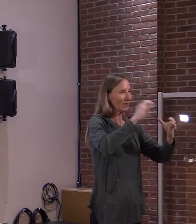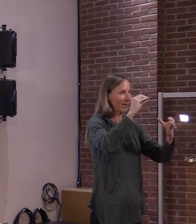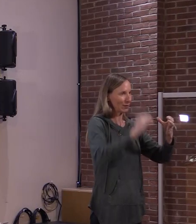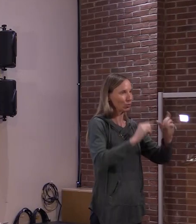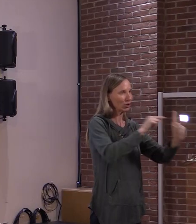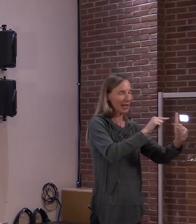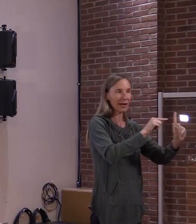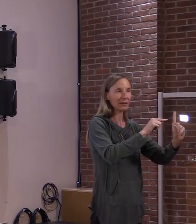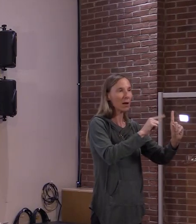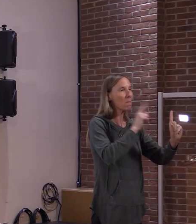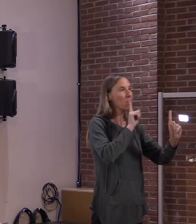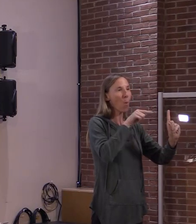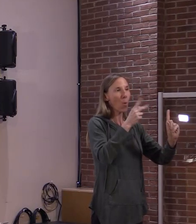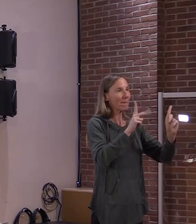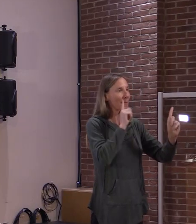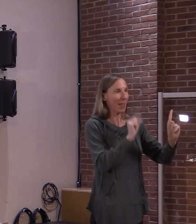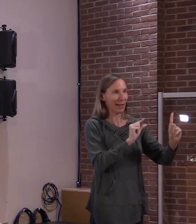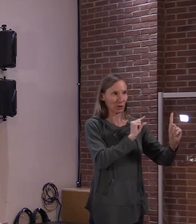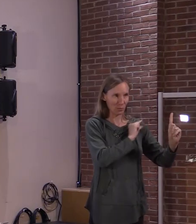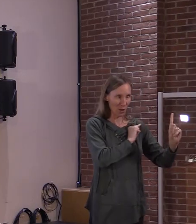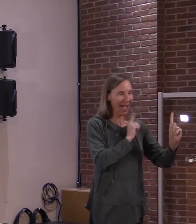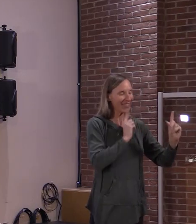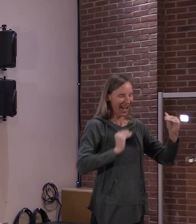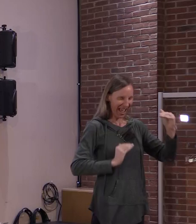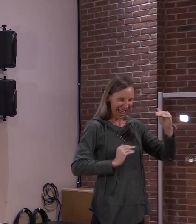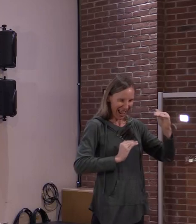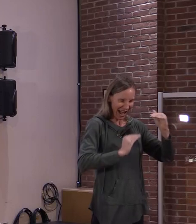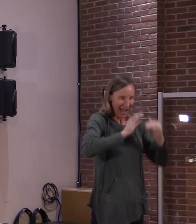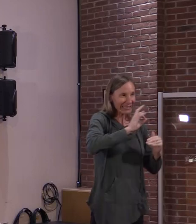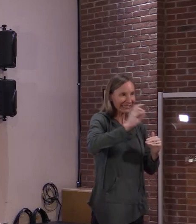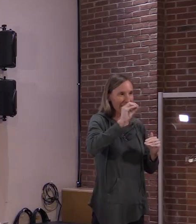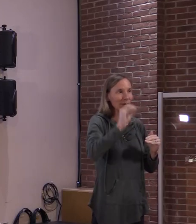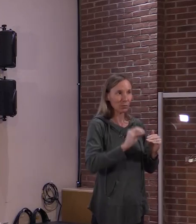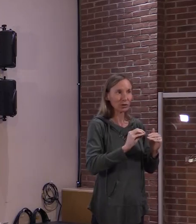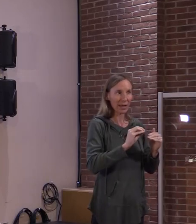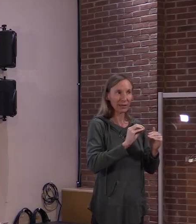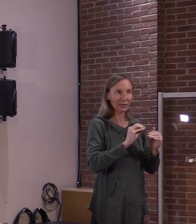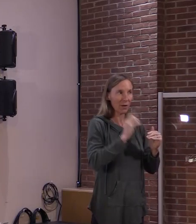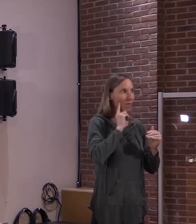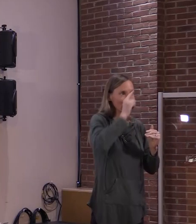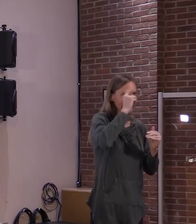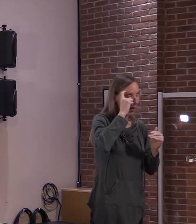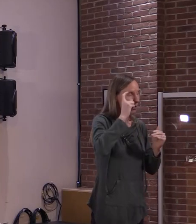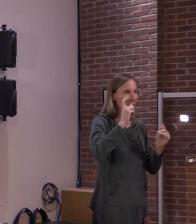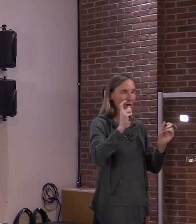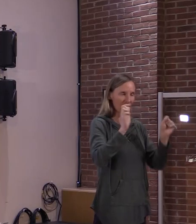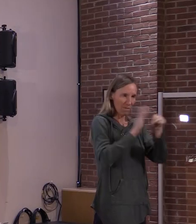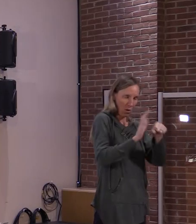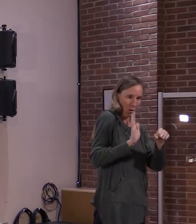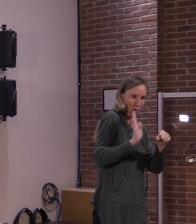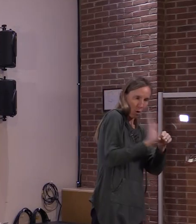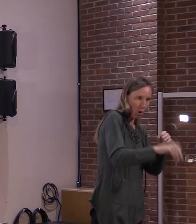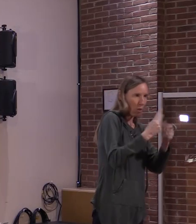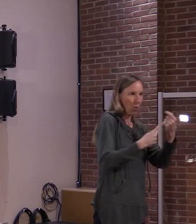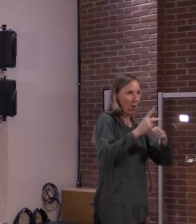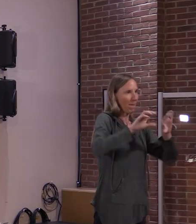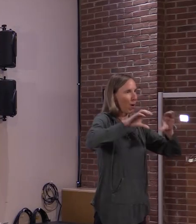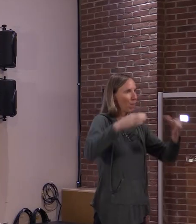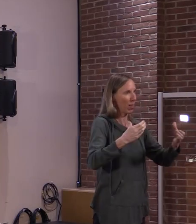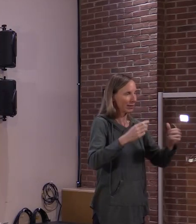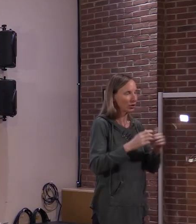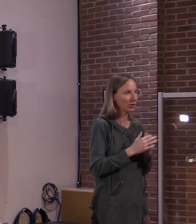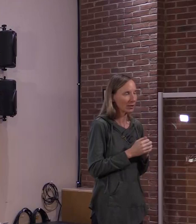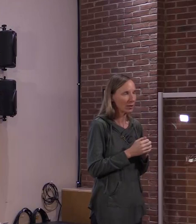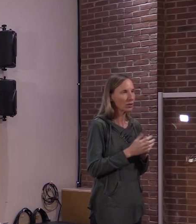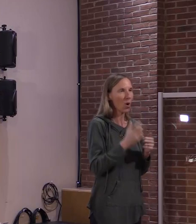and then get up close to 70% of the entire population when we get into the summer. So those are important marks, we think, when we're looking